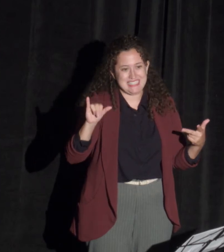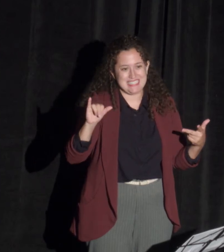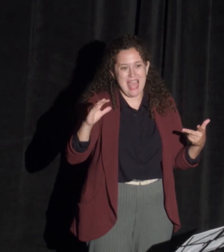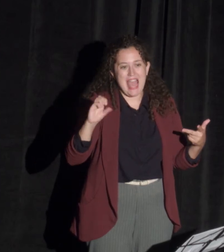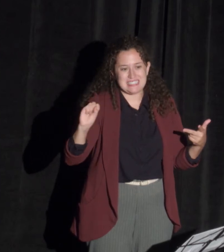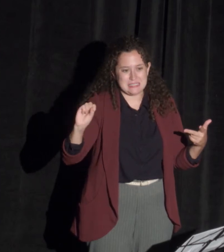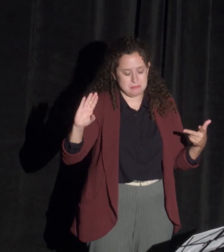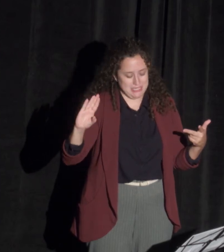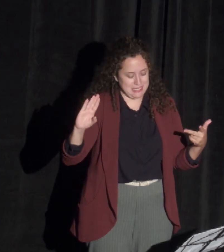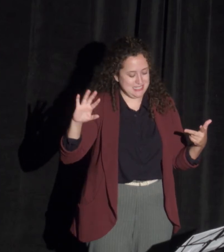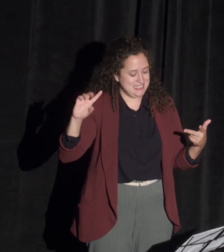Jonathan Strawn,